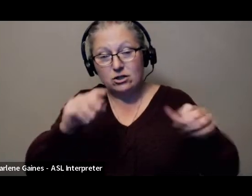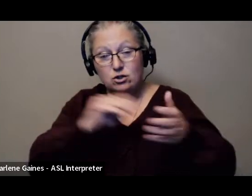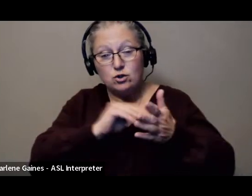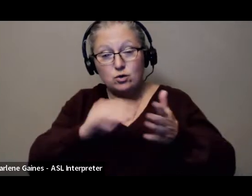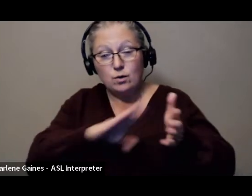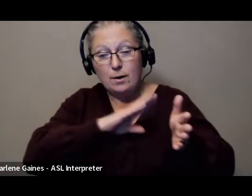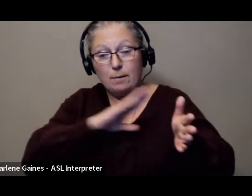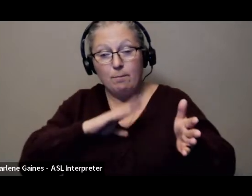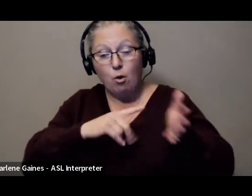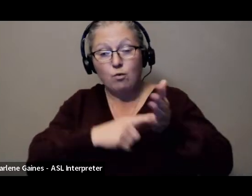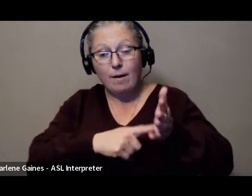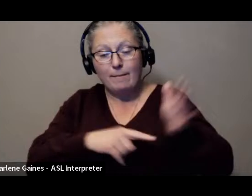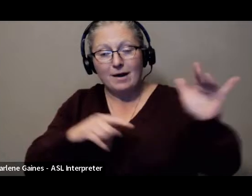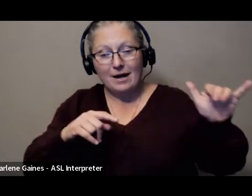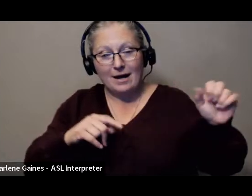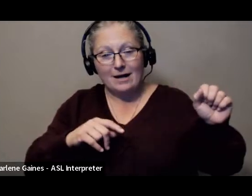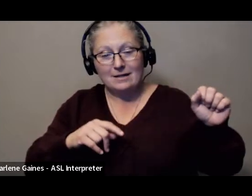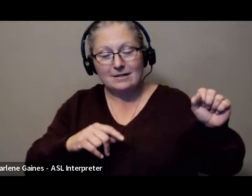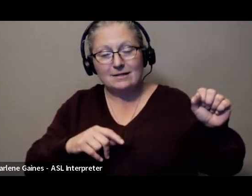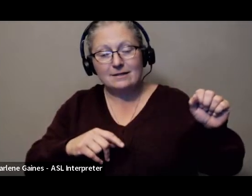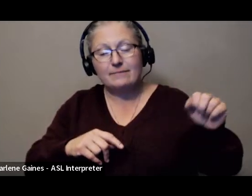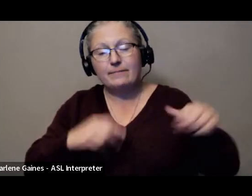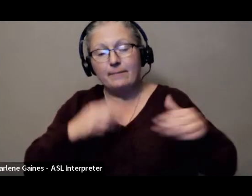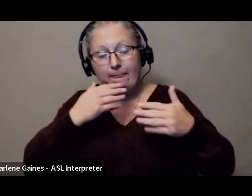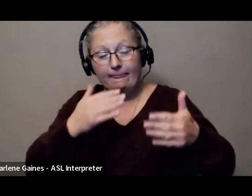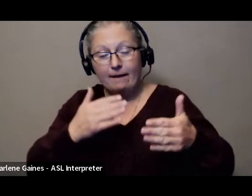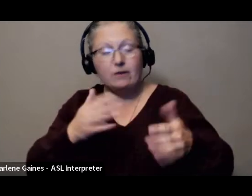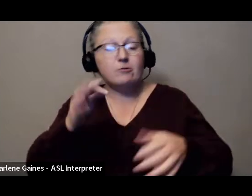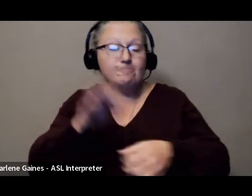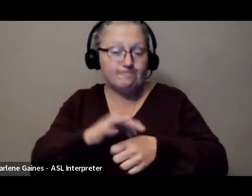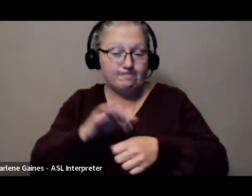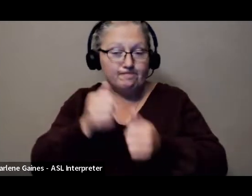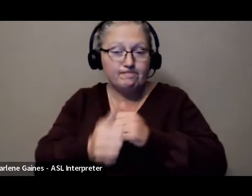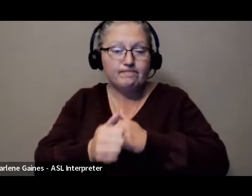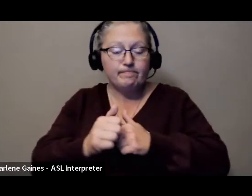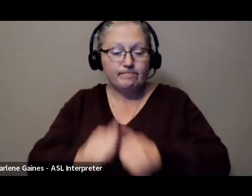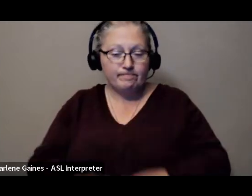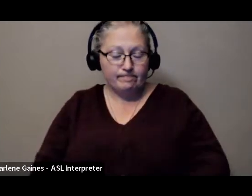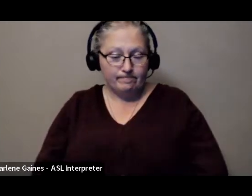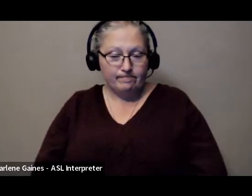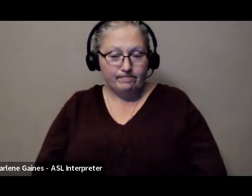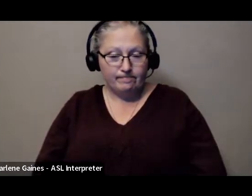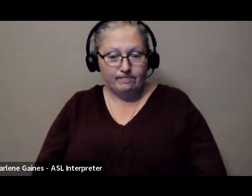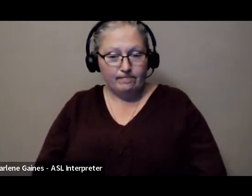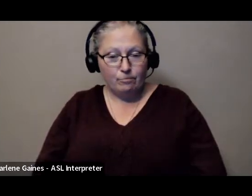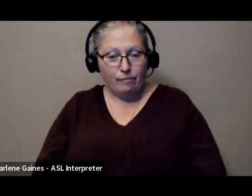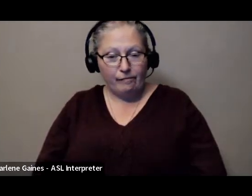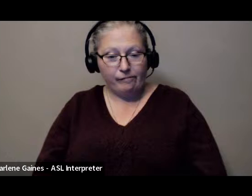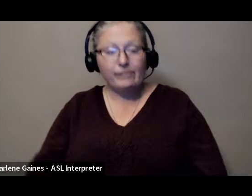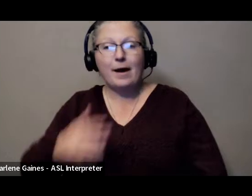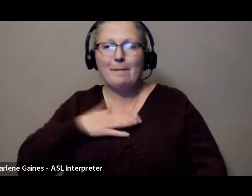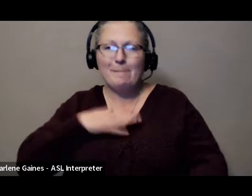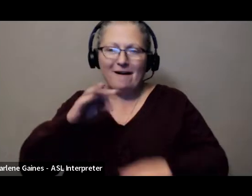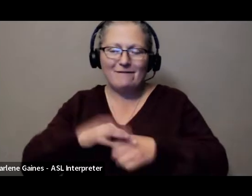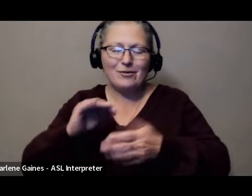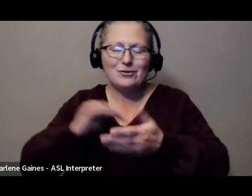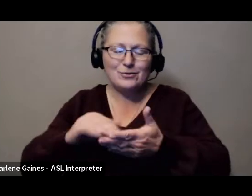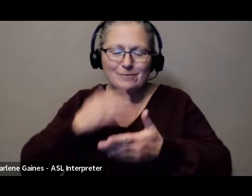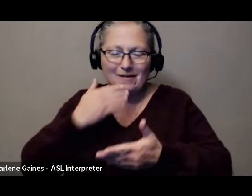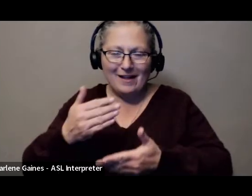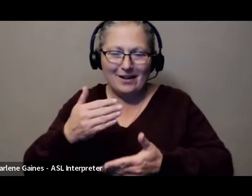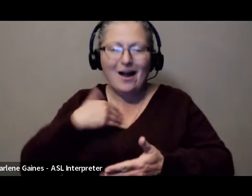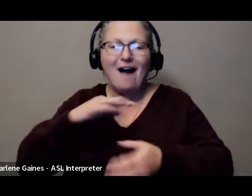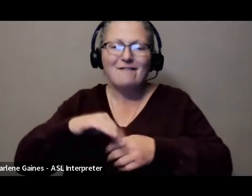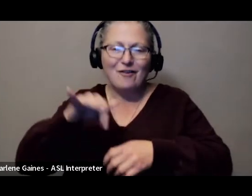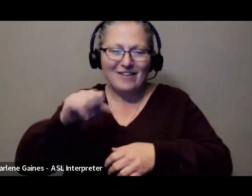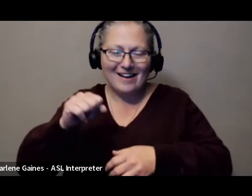reps? Yes. Thank you. Motion carries. And your vote. And my vote, excuse me, thank you. And I